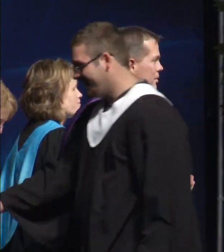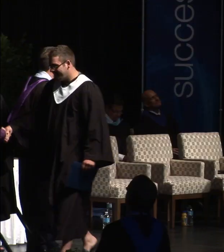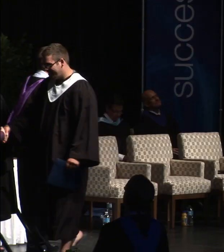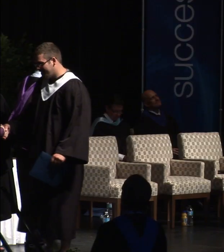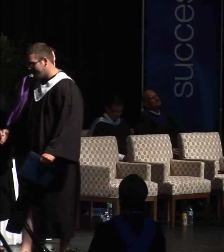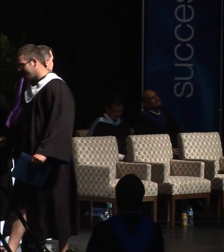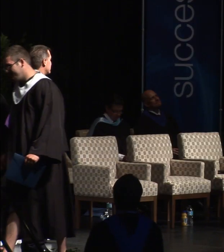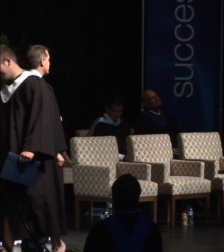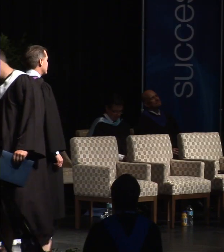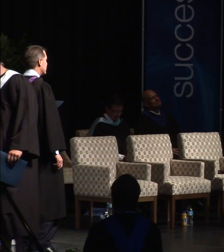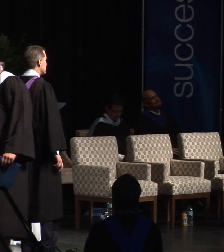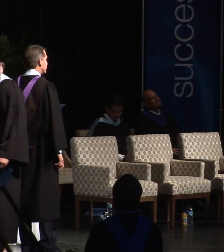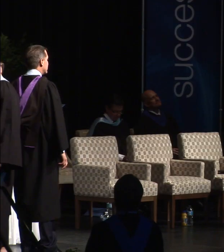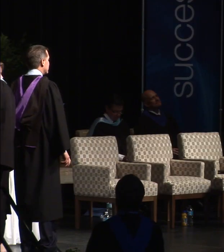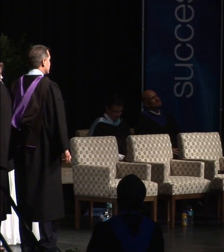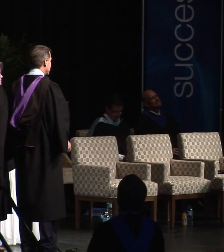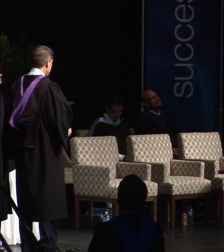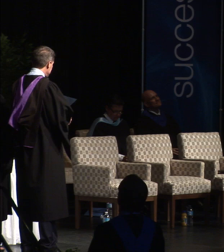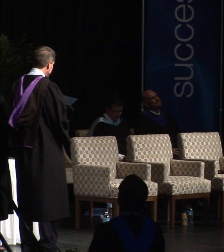Santa, don't back up.